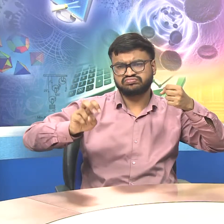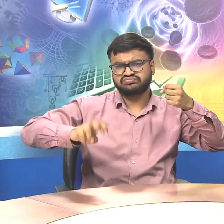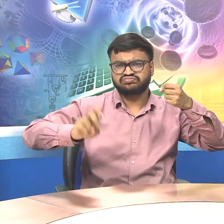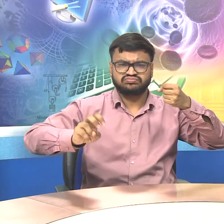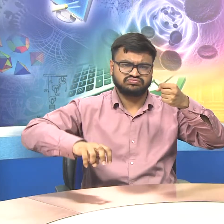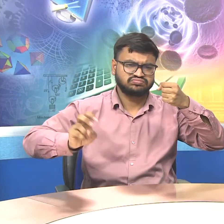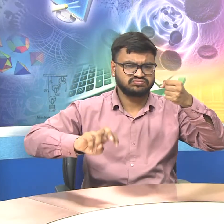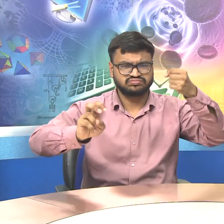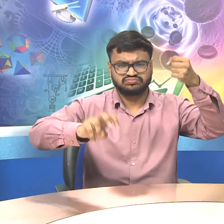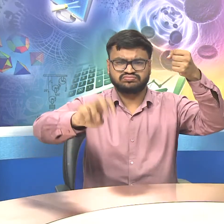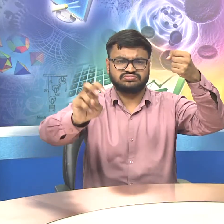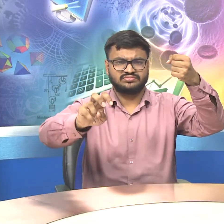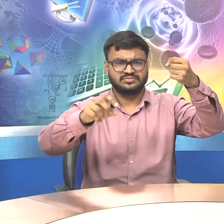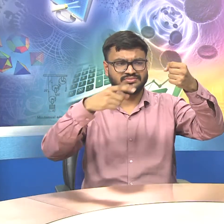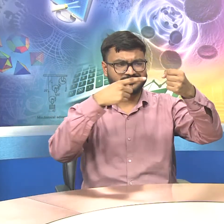when it rains,